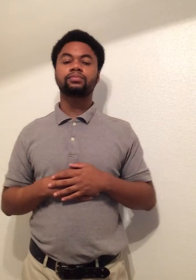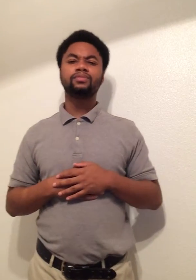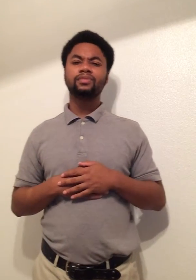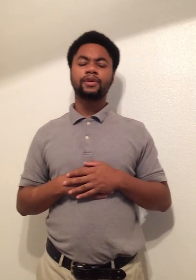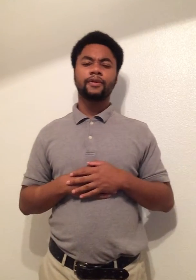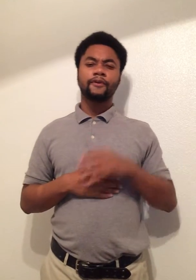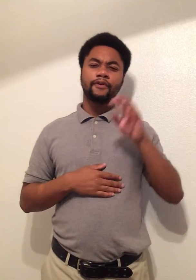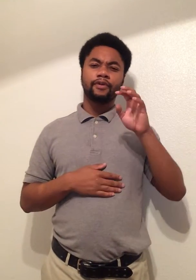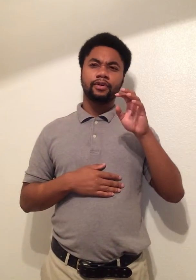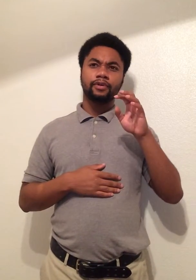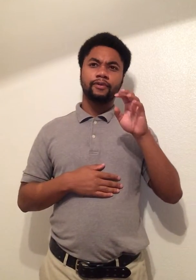Yes. How many times?